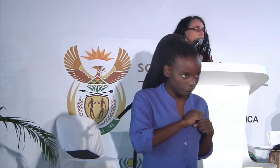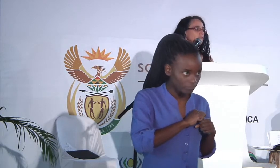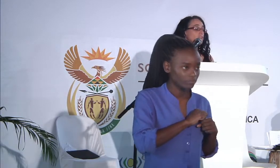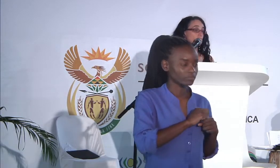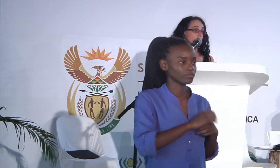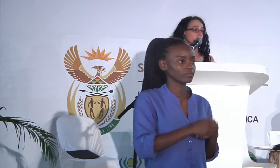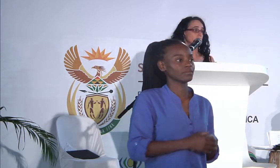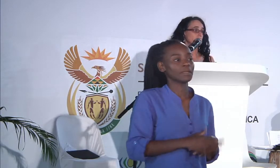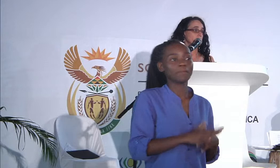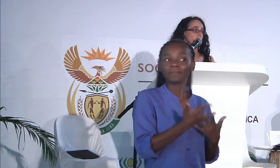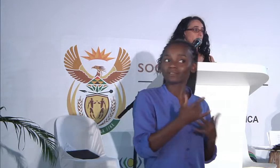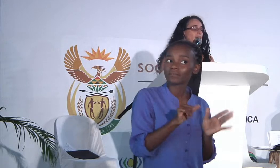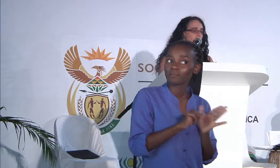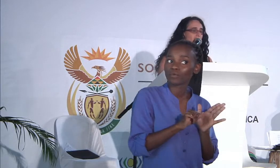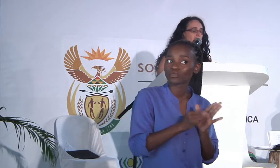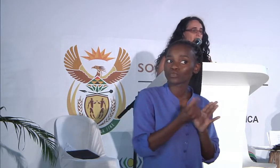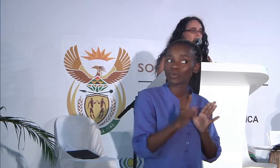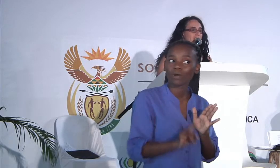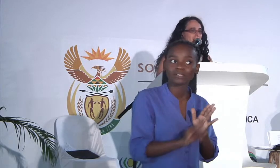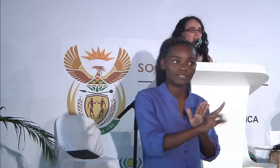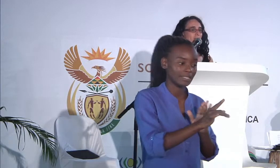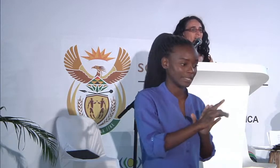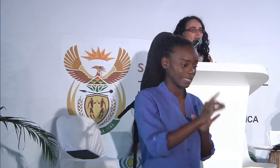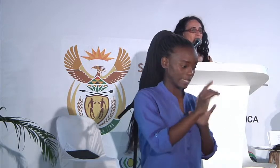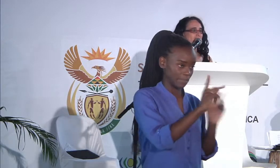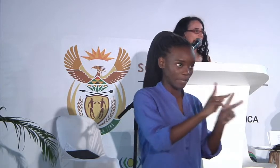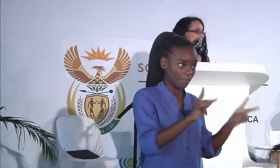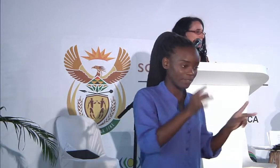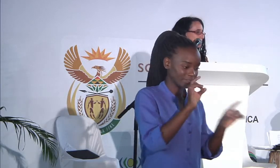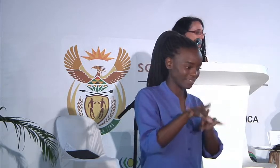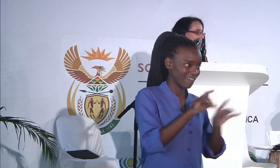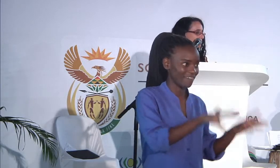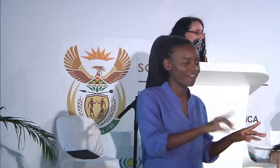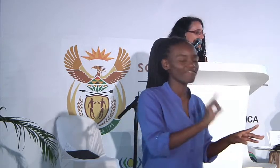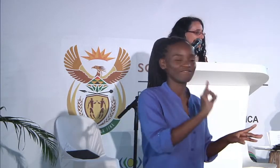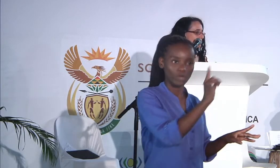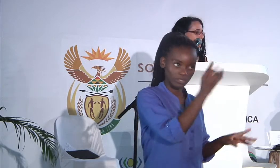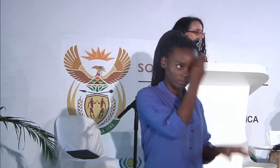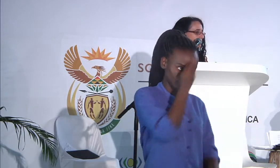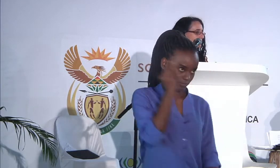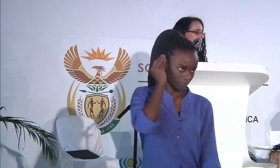people first, and then think about the rest.